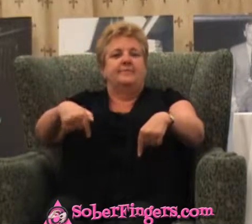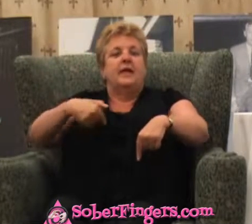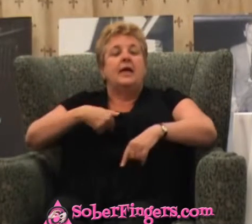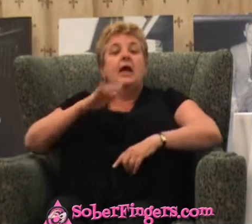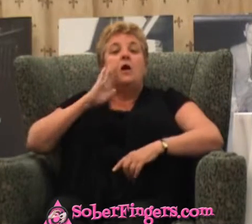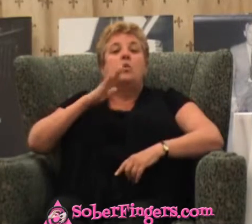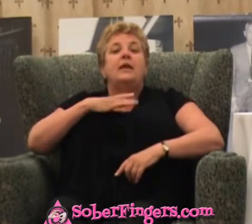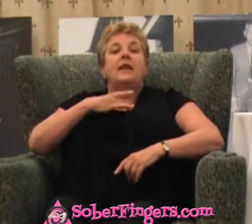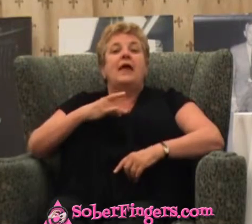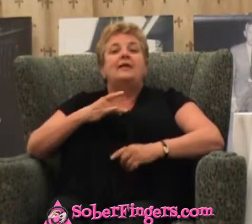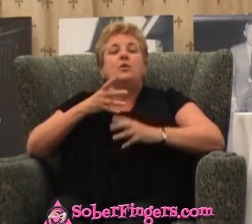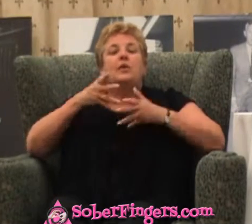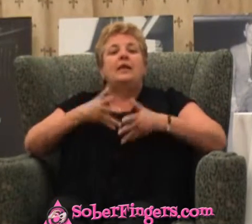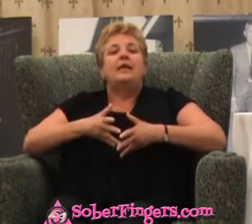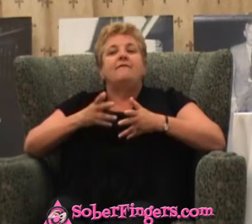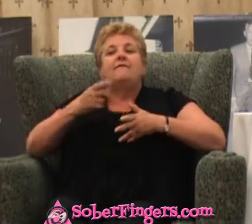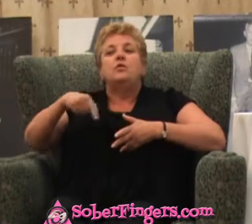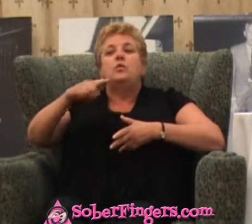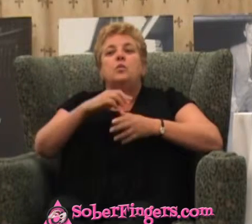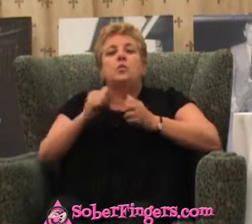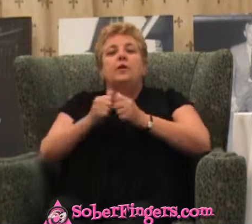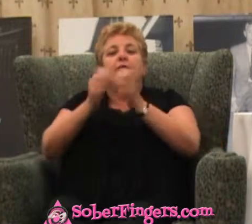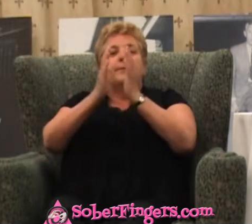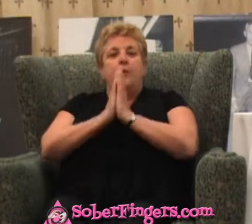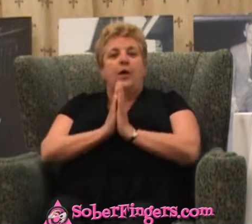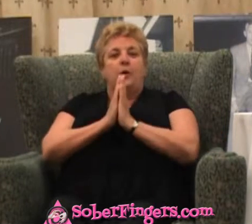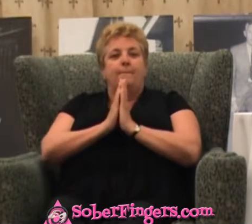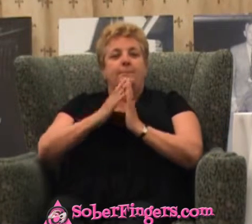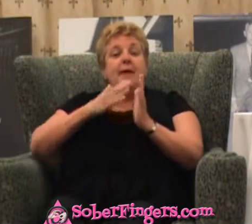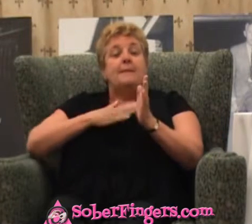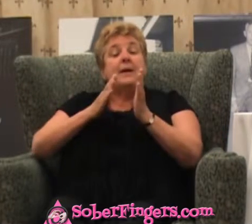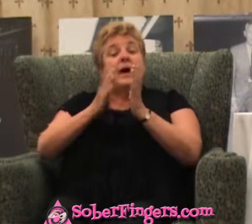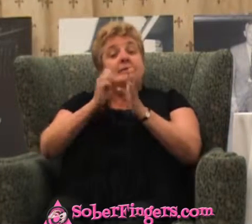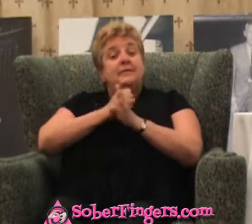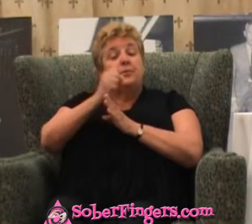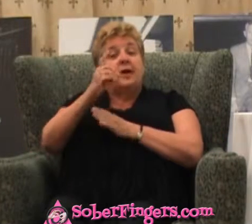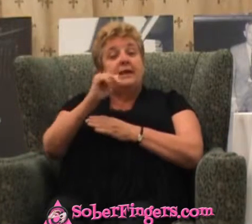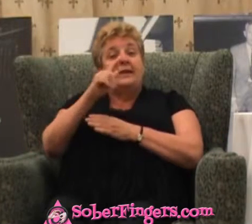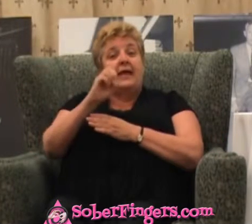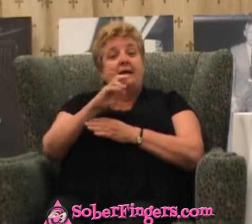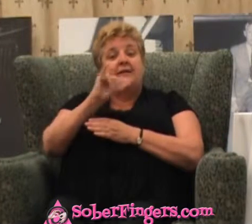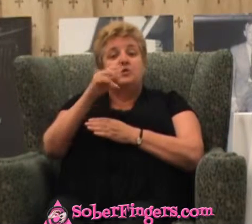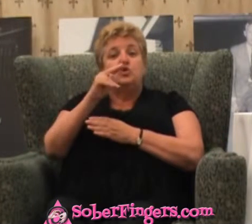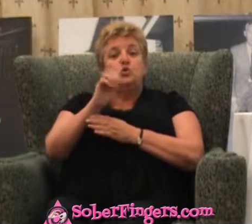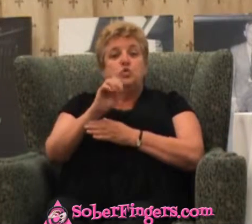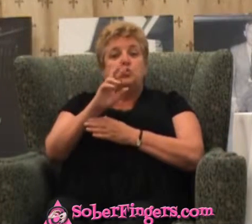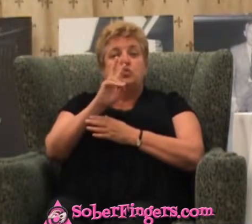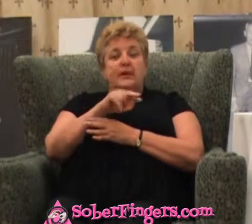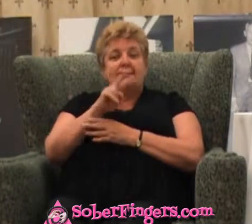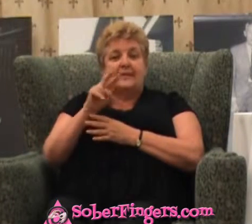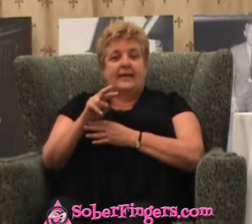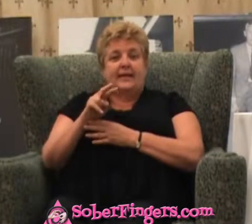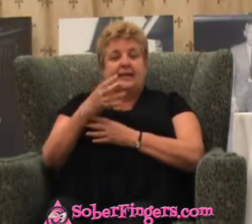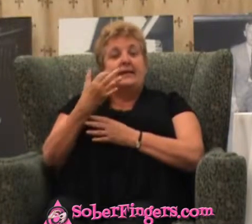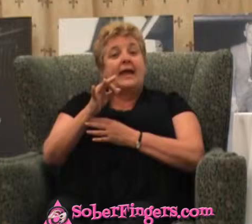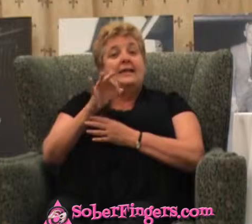with a prayer today. My sobriety date, June 22nd, 1982, is